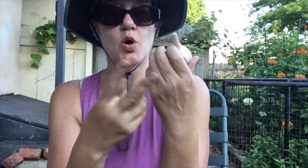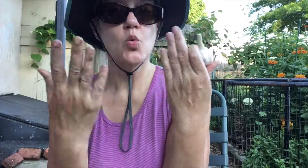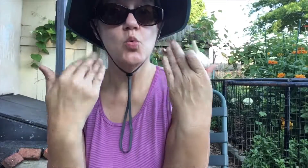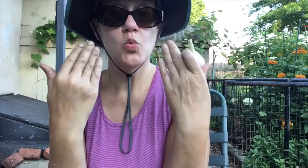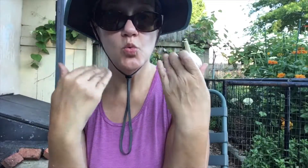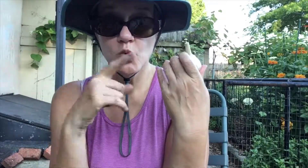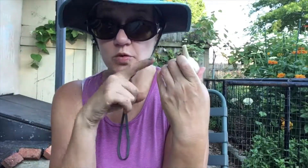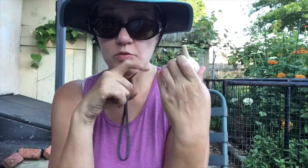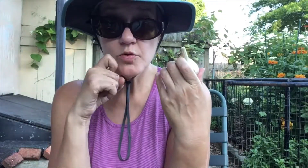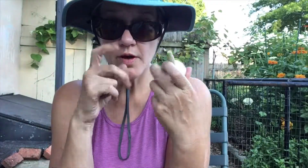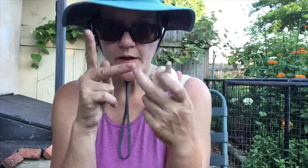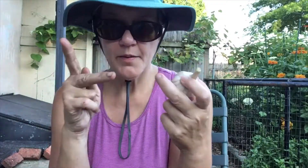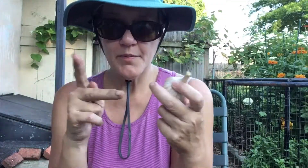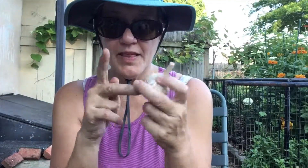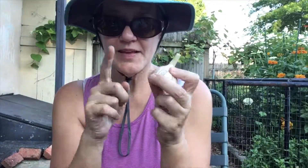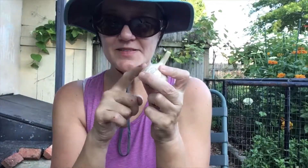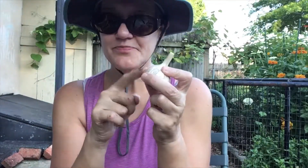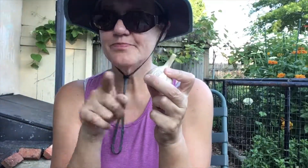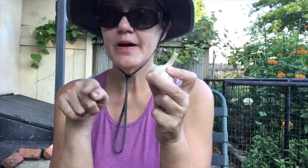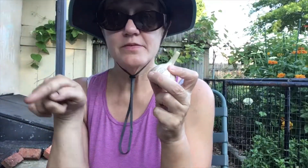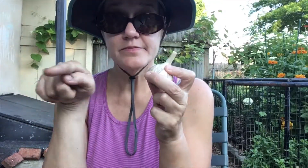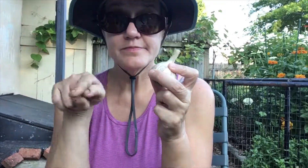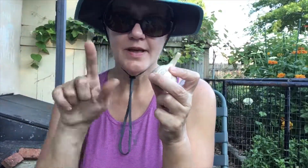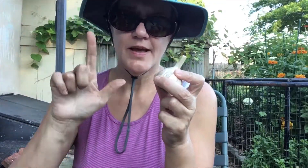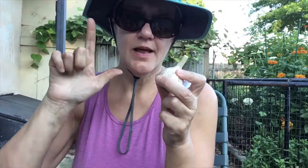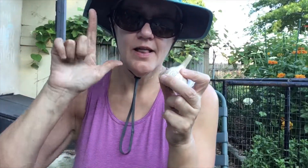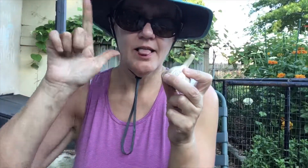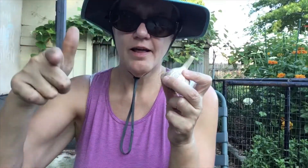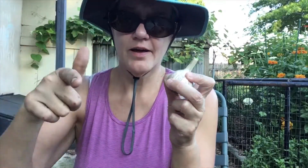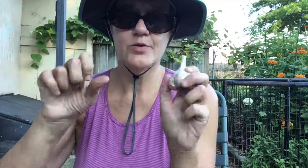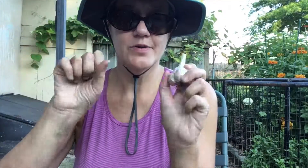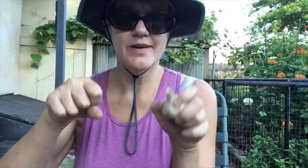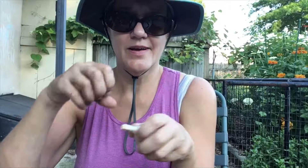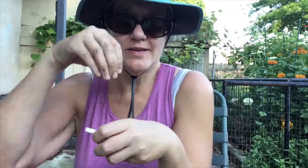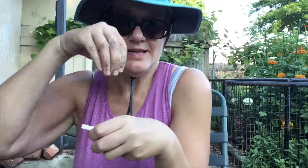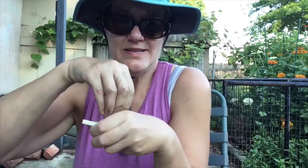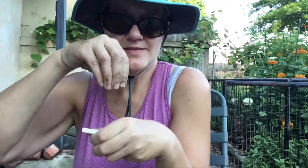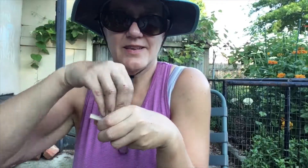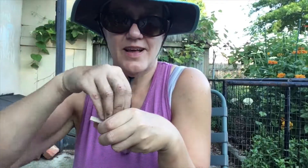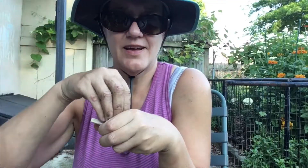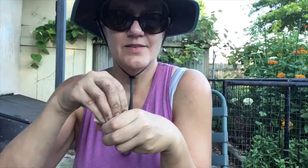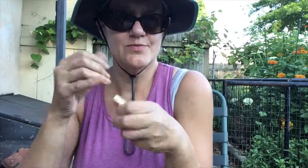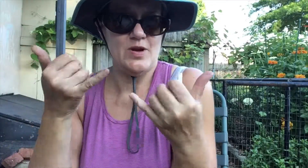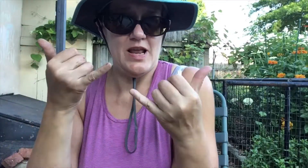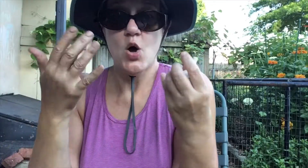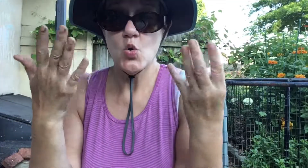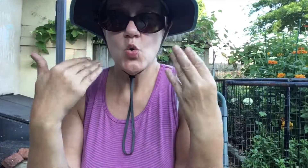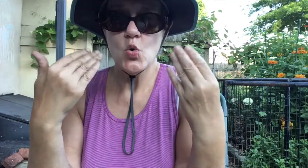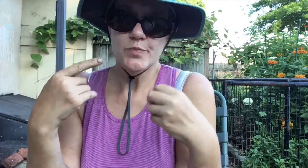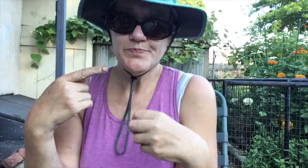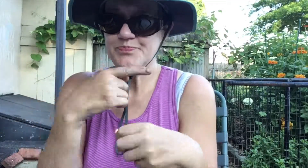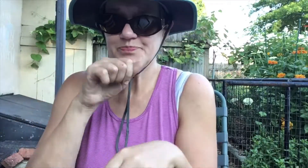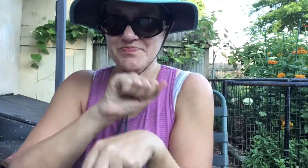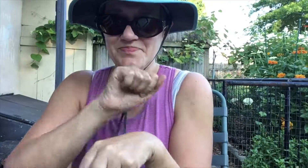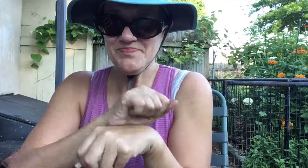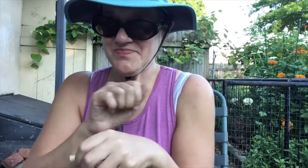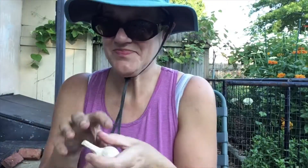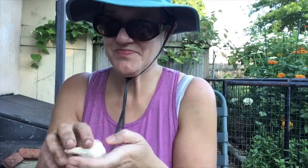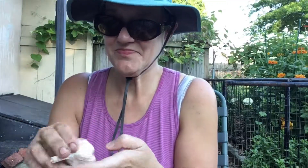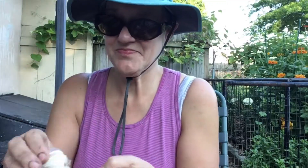So this way it'll be ready to store in a cool, dry place. Now the rest of it I'll work on later inside because I need to get